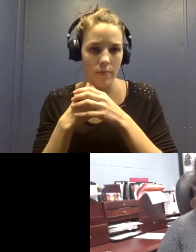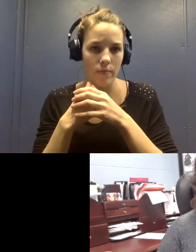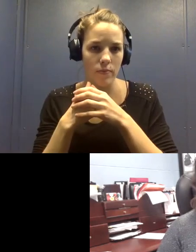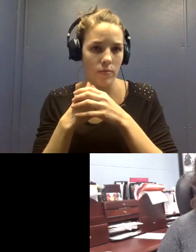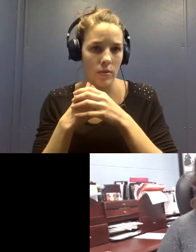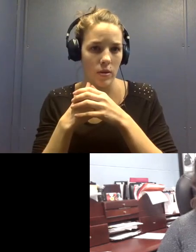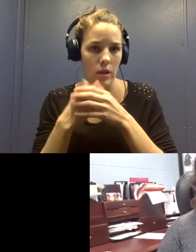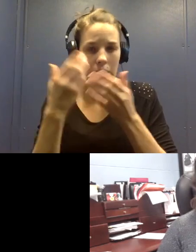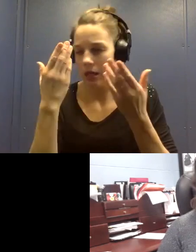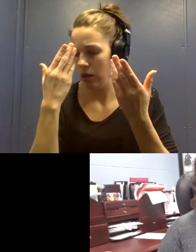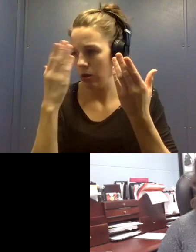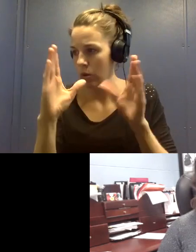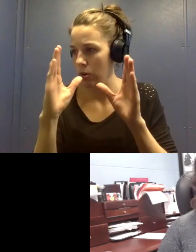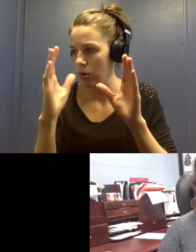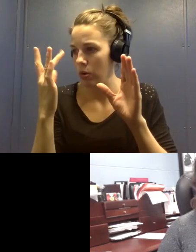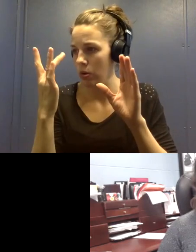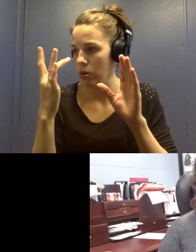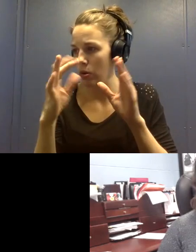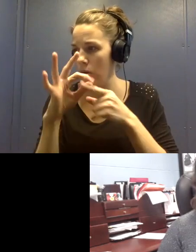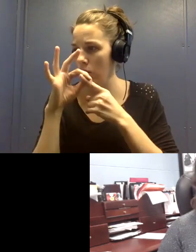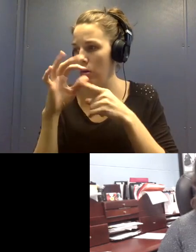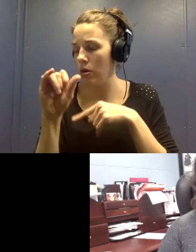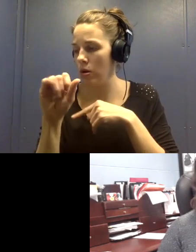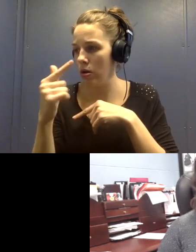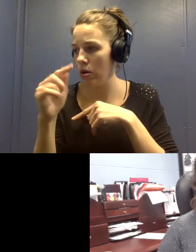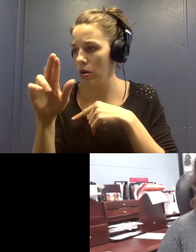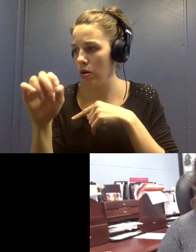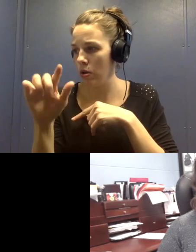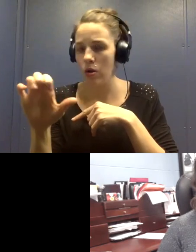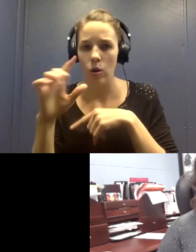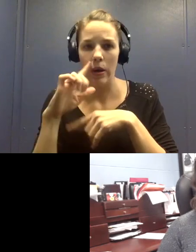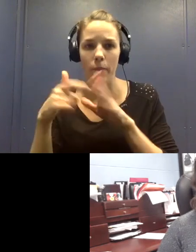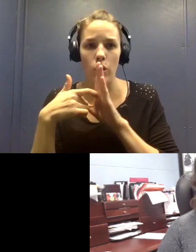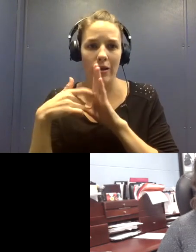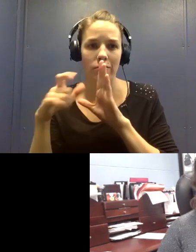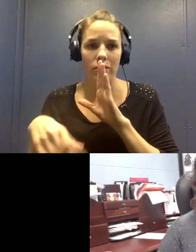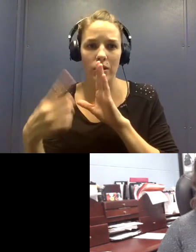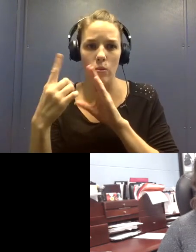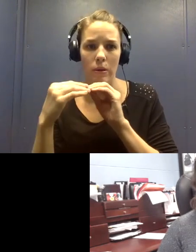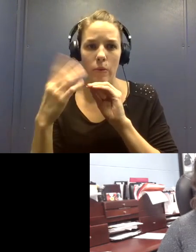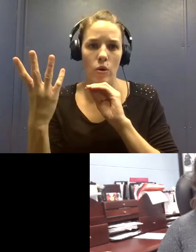I don't know why a special syringe would be required. You just need one more.